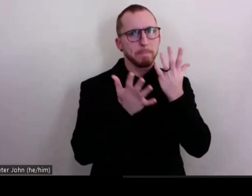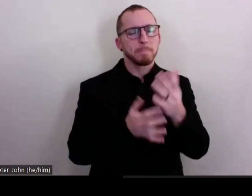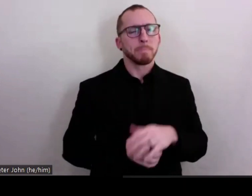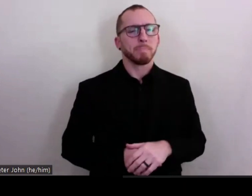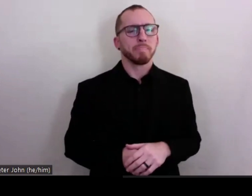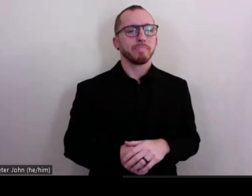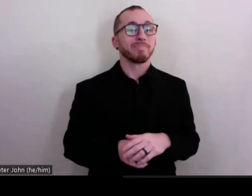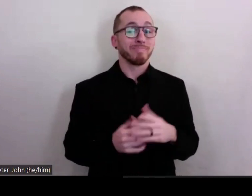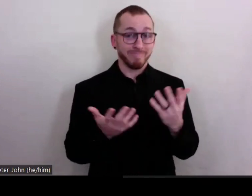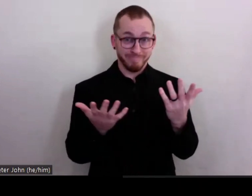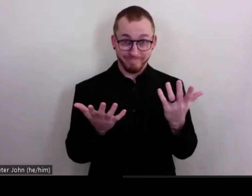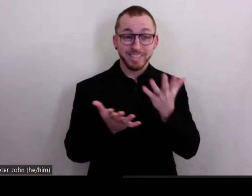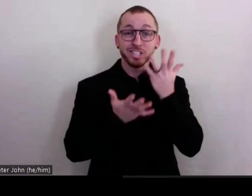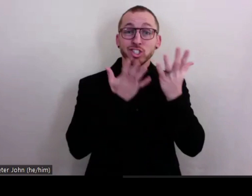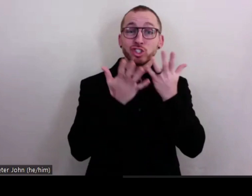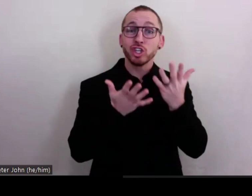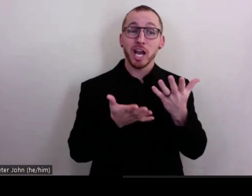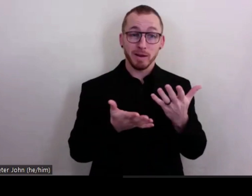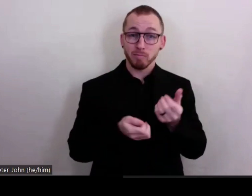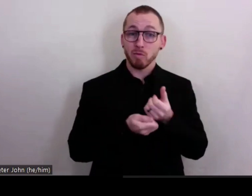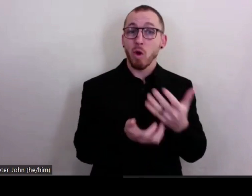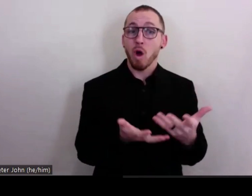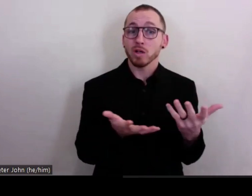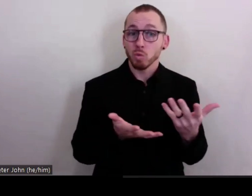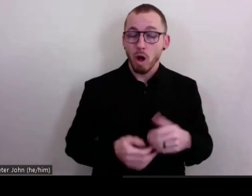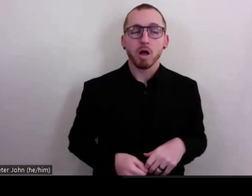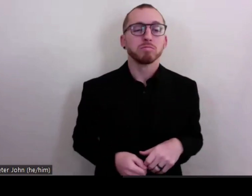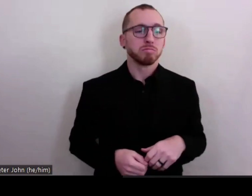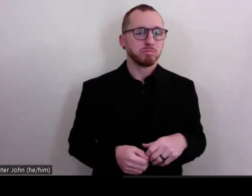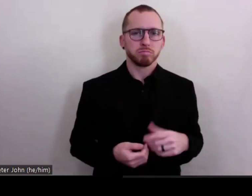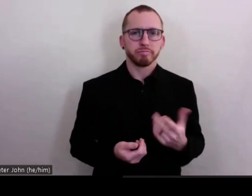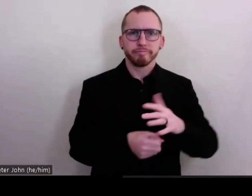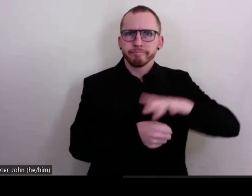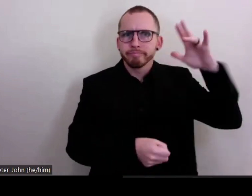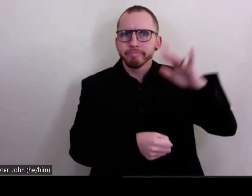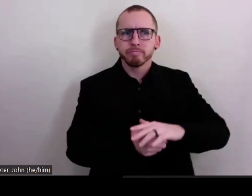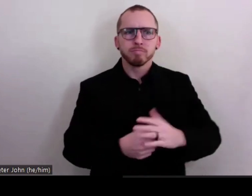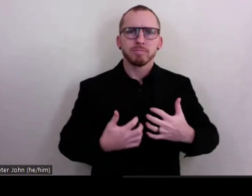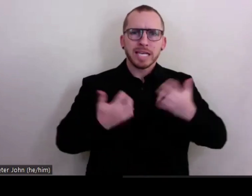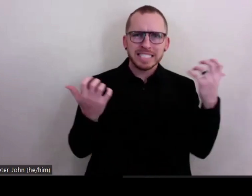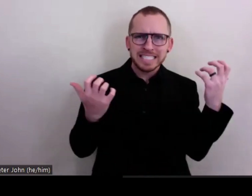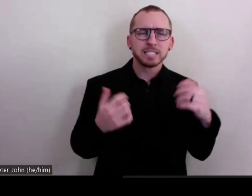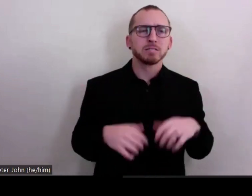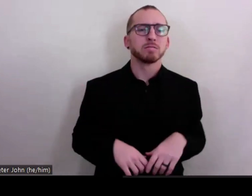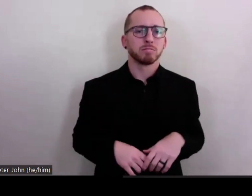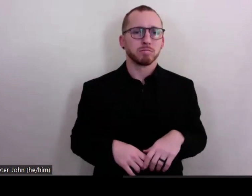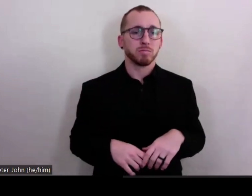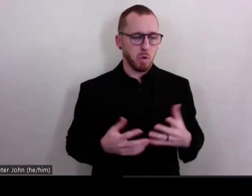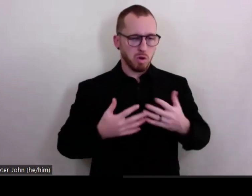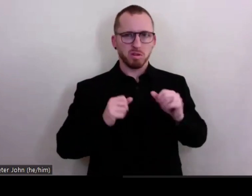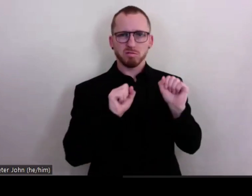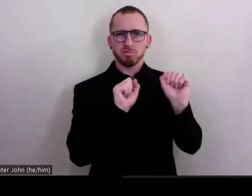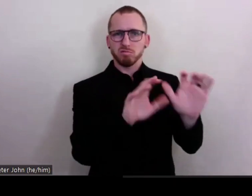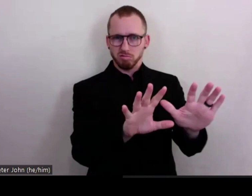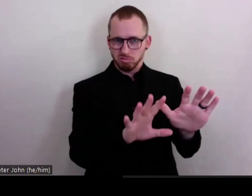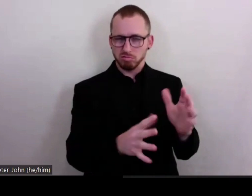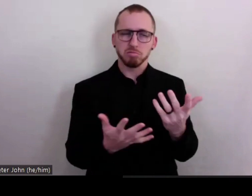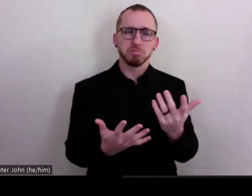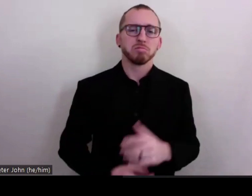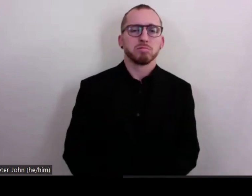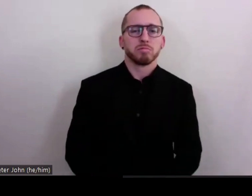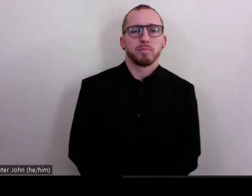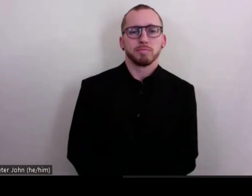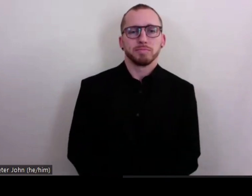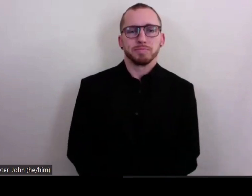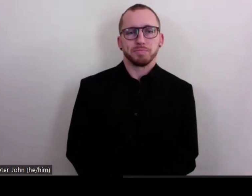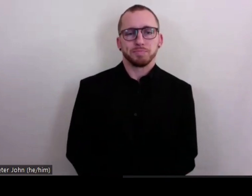shame, they might like lash out at you or get really angry with you or try to push that shame onto you. Or another reaction might be to